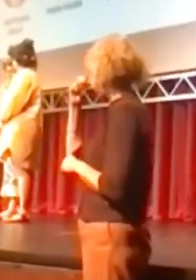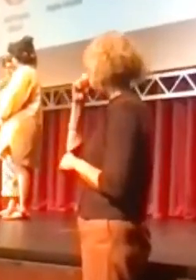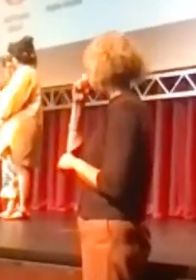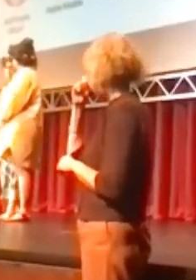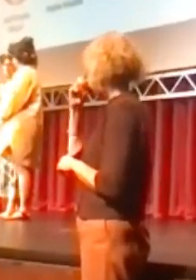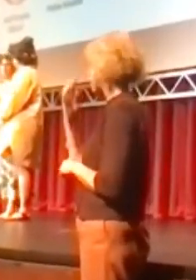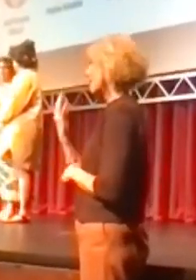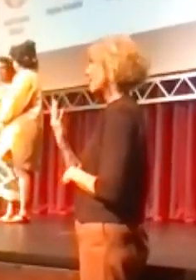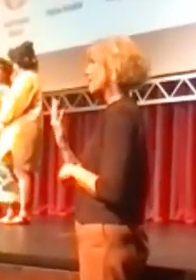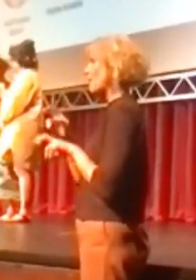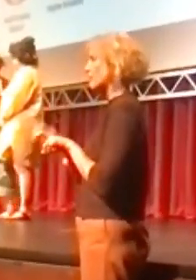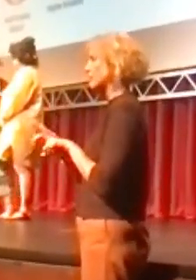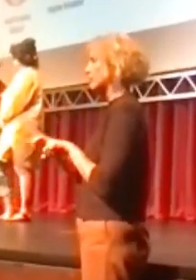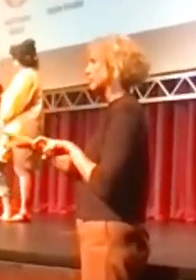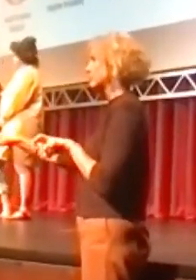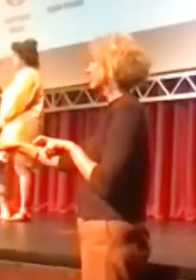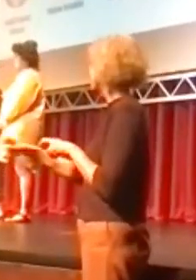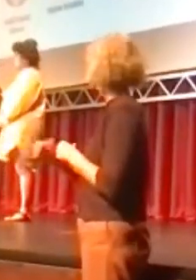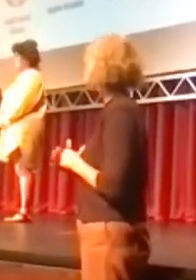Four-ish seats would be great.